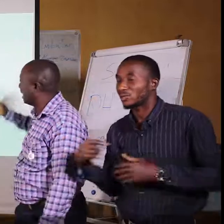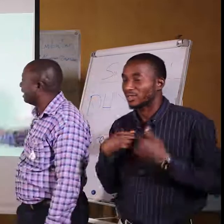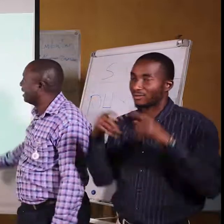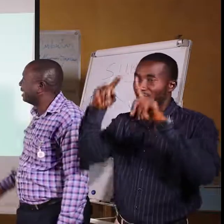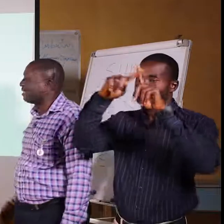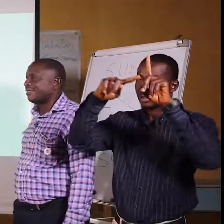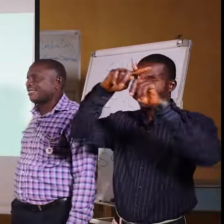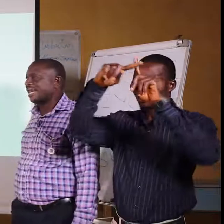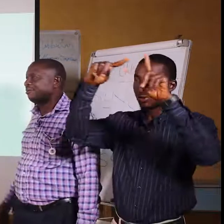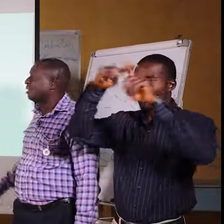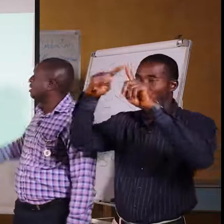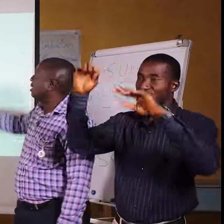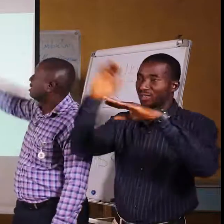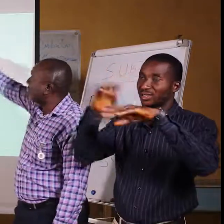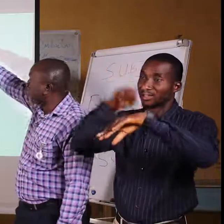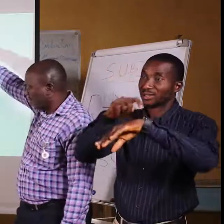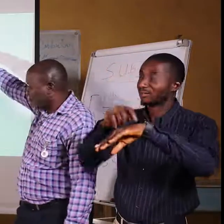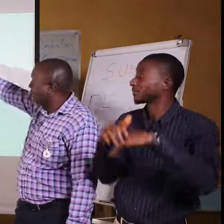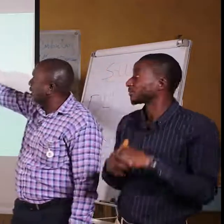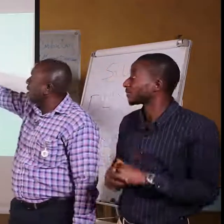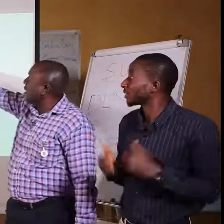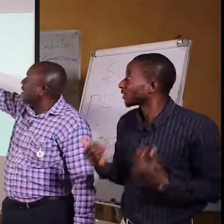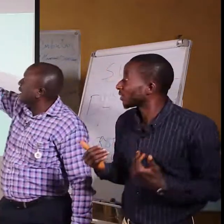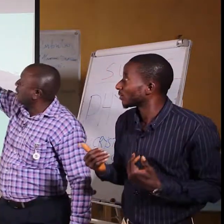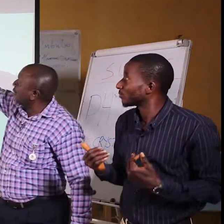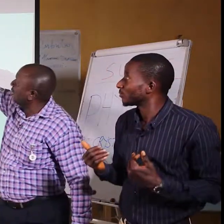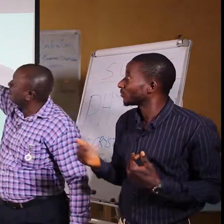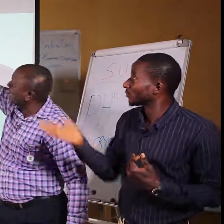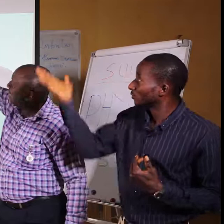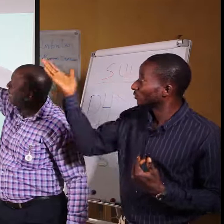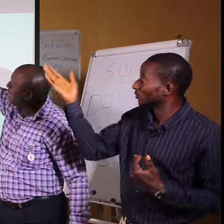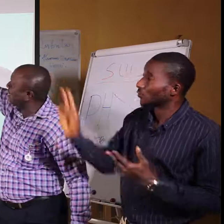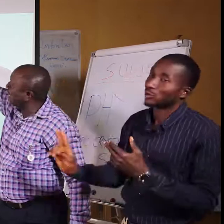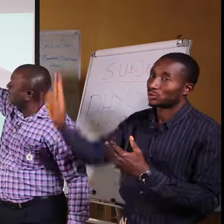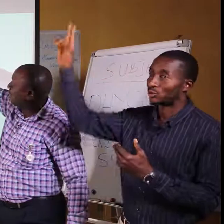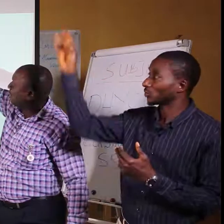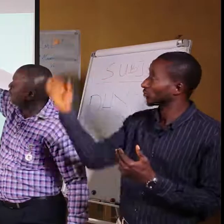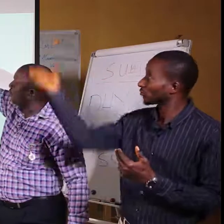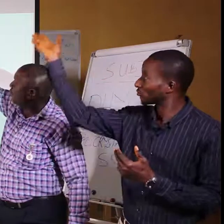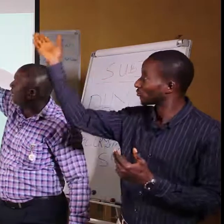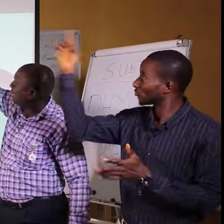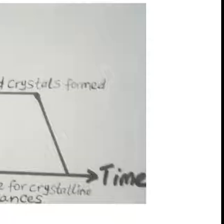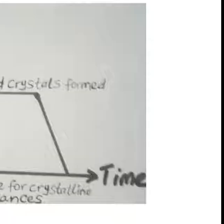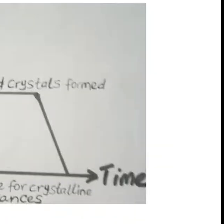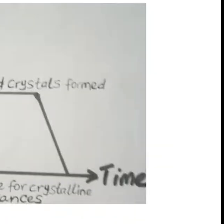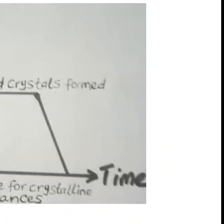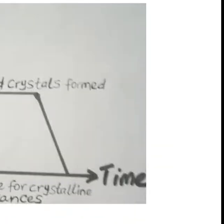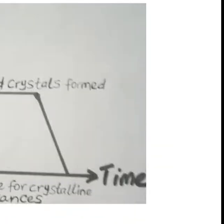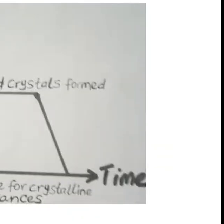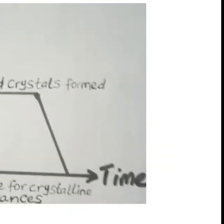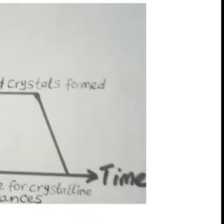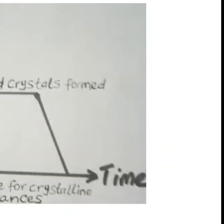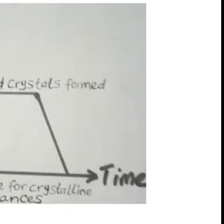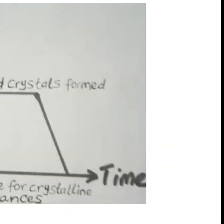temperature against time. Now, on the vertical axis, at that point, we could see